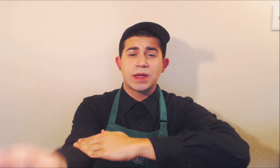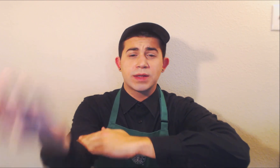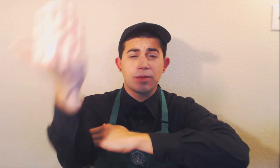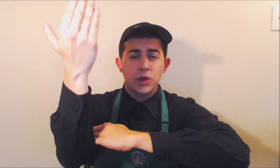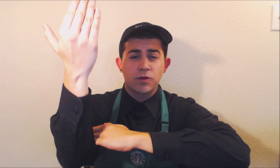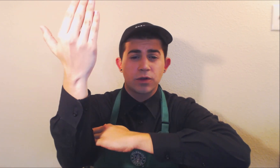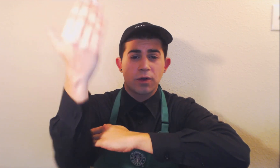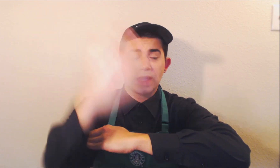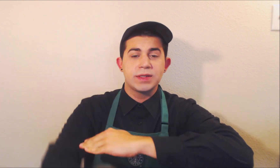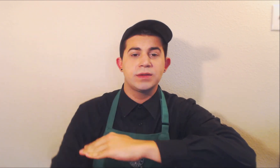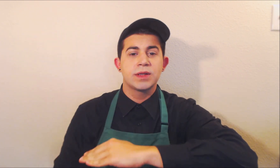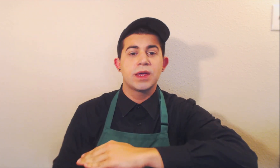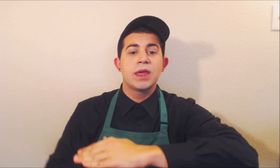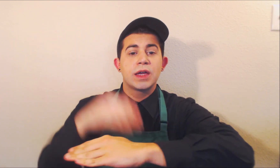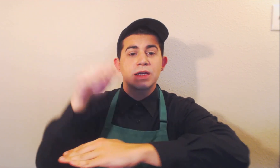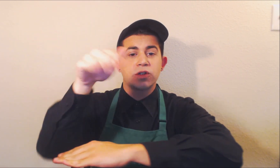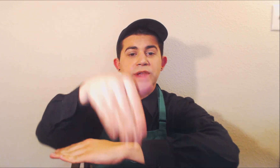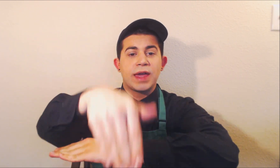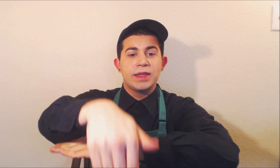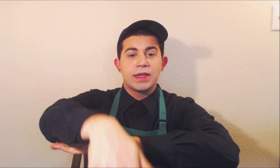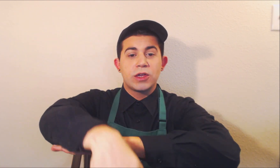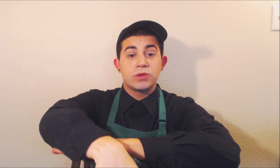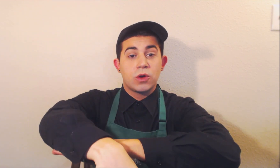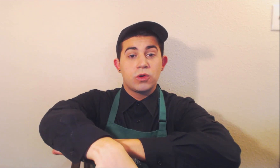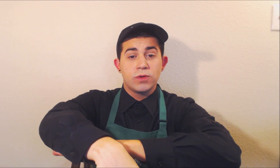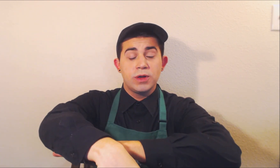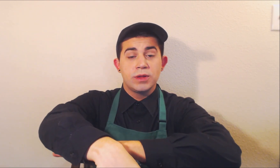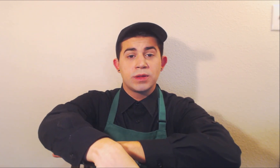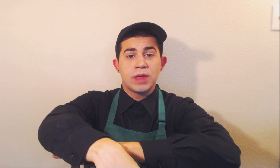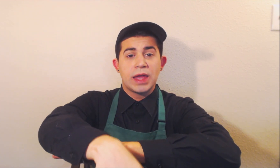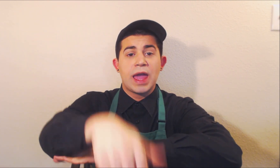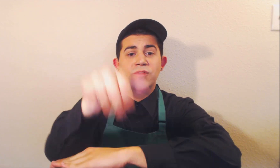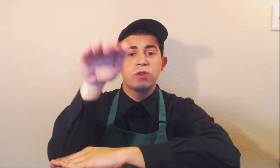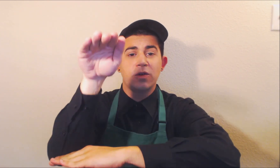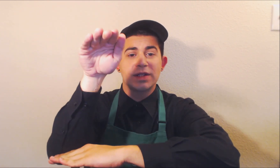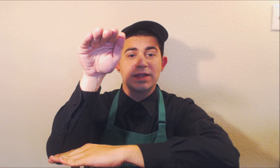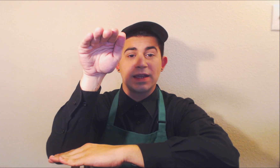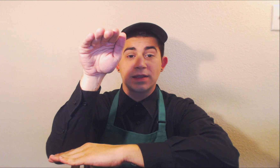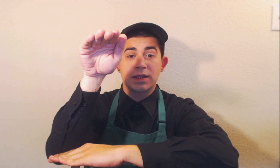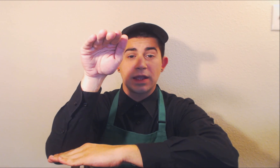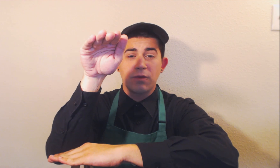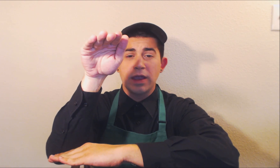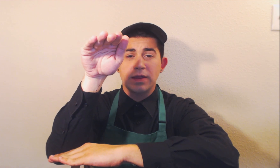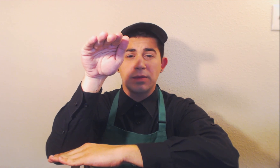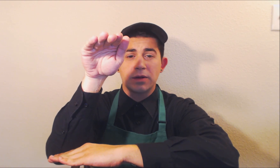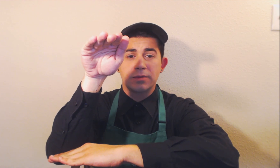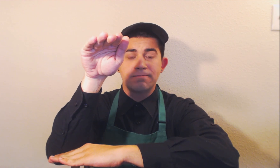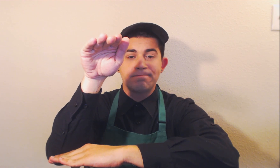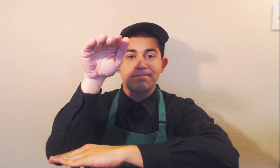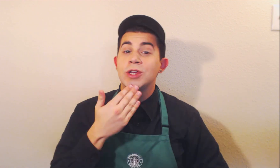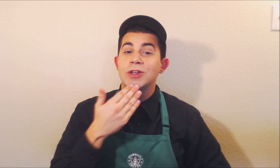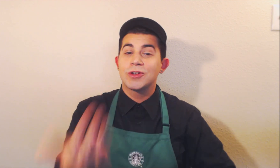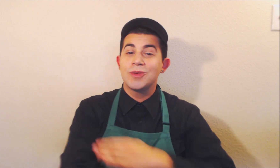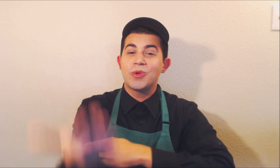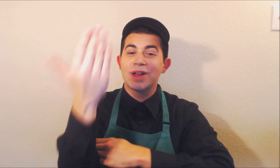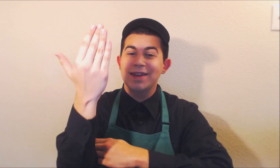sun coming over the horizon. Good night, it goes over. And afternoon, it stays right in the middle. Good